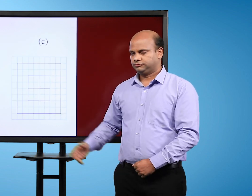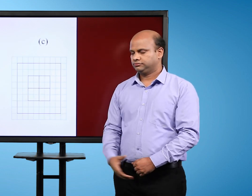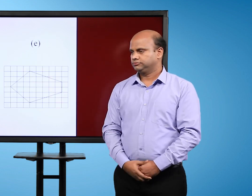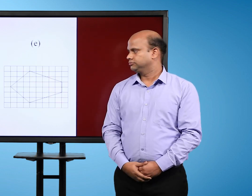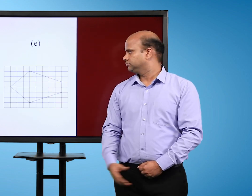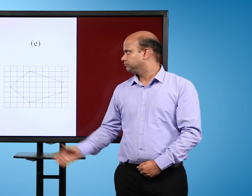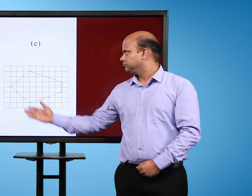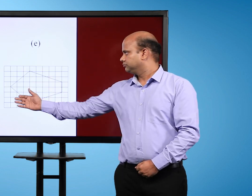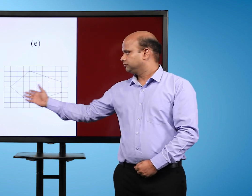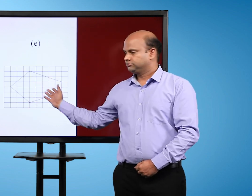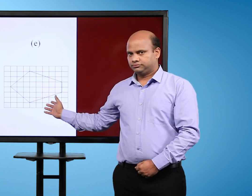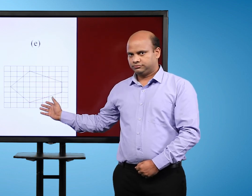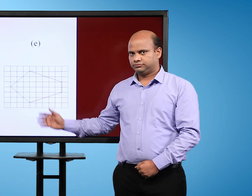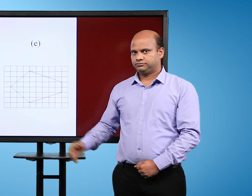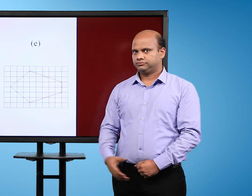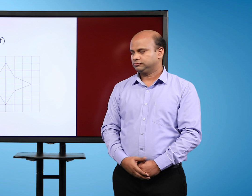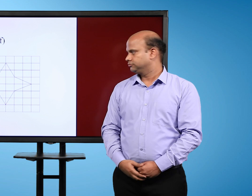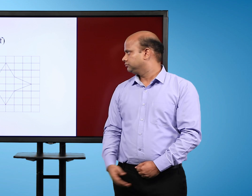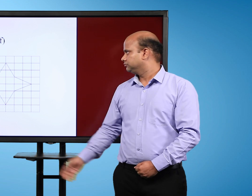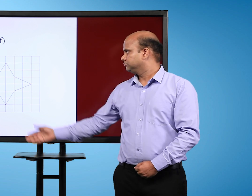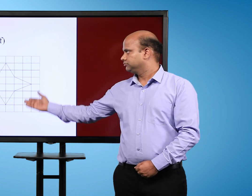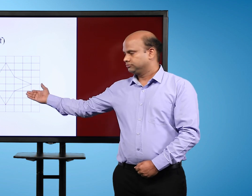B, C, D, E, F on squared paper.